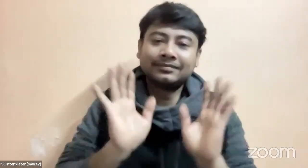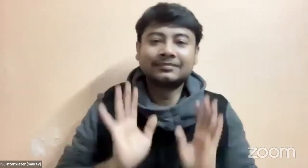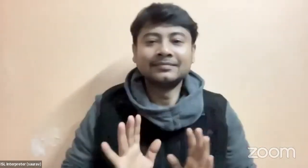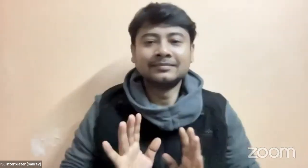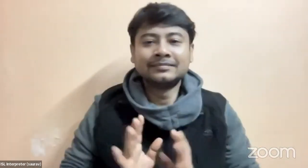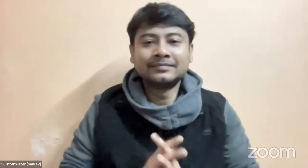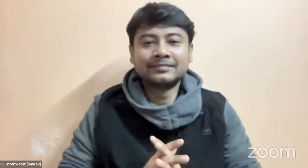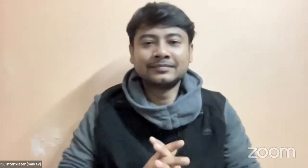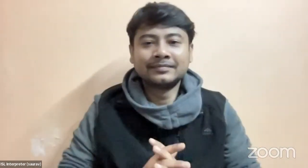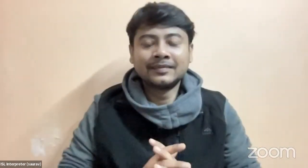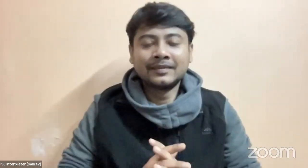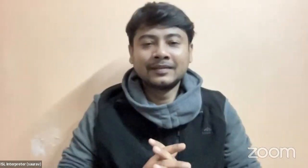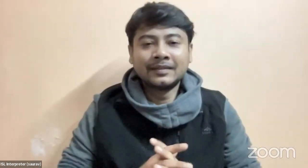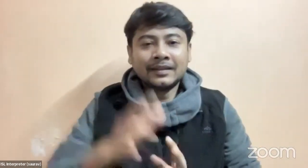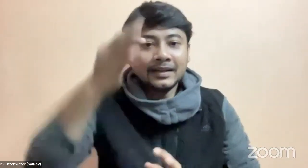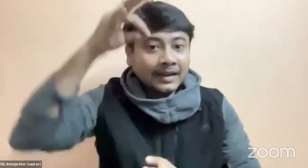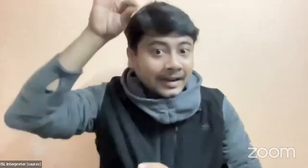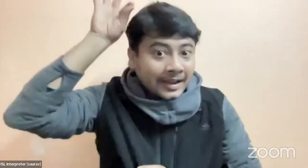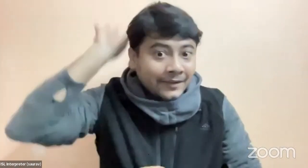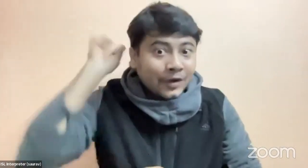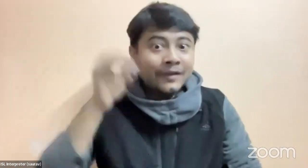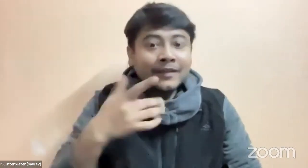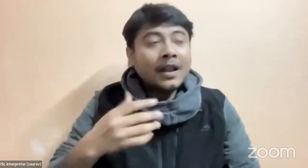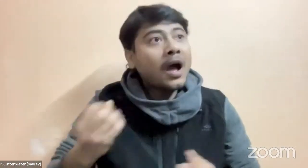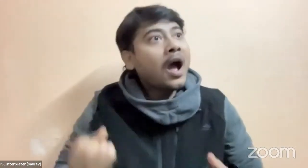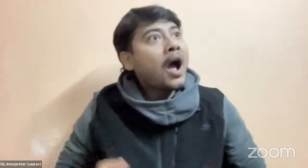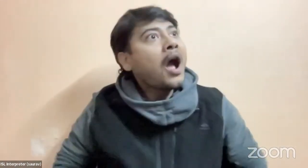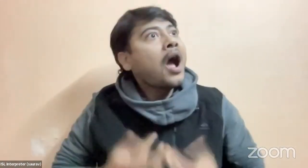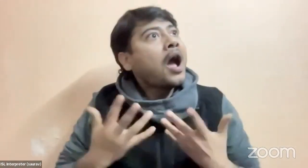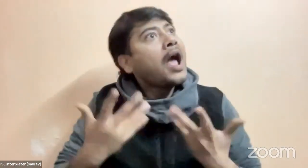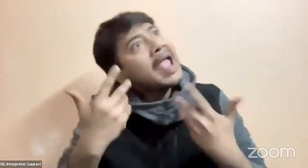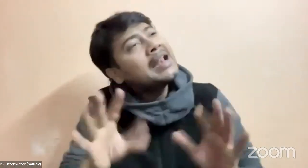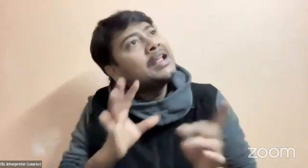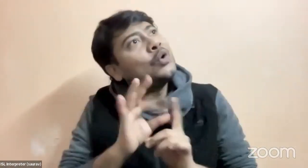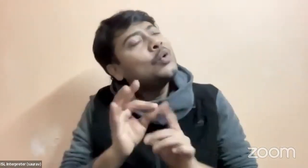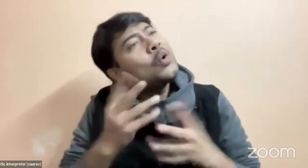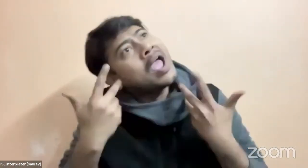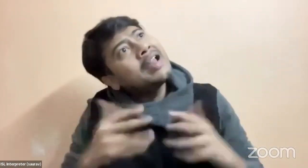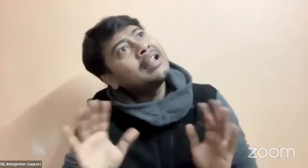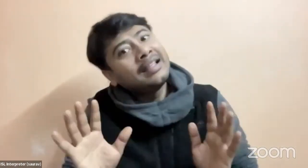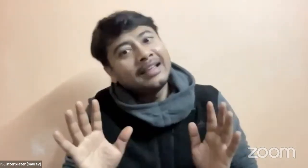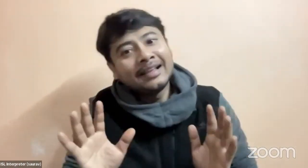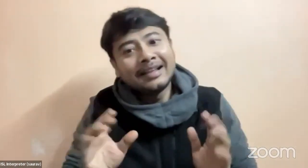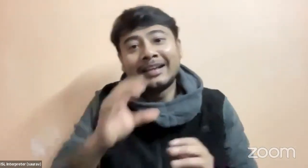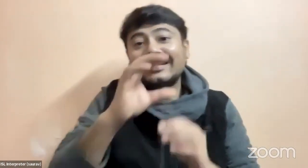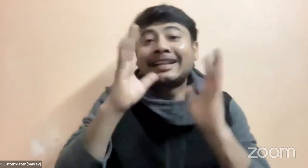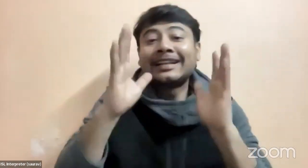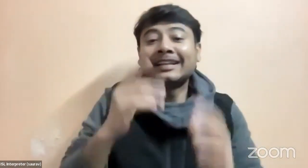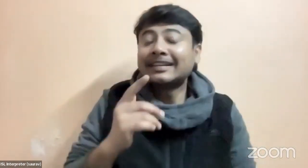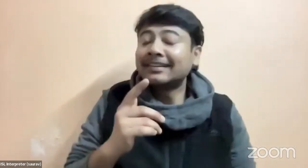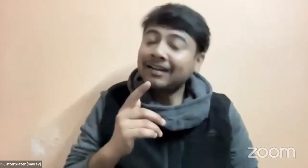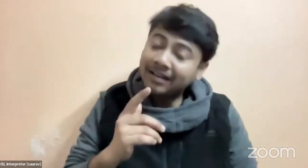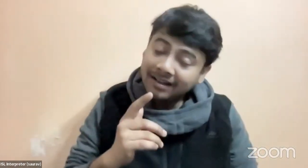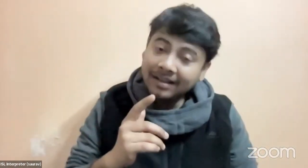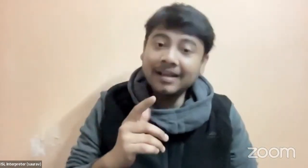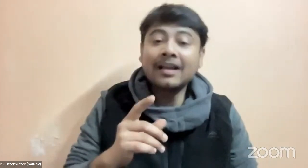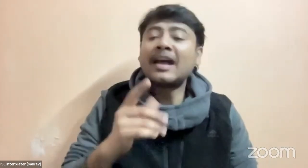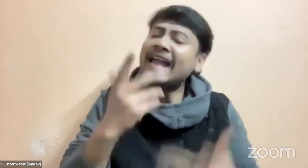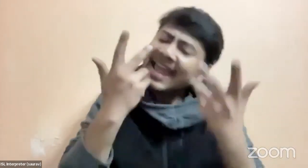Then devotees can ask, oh, then we can do anything. Lord Chaitanya says, don't do only one thing. What is that one